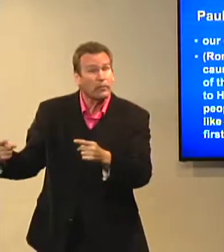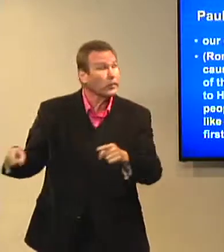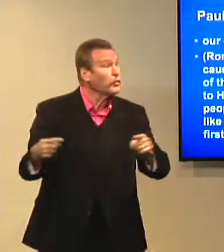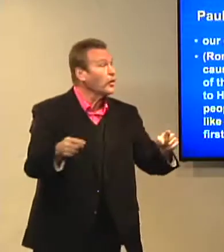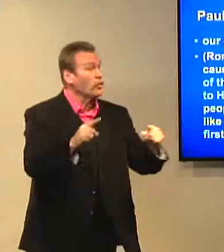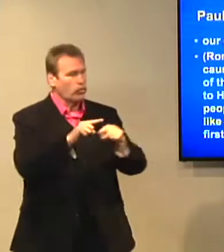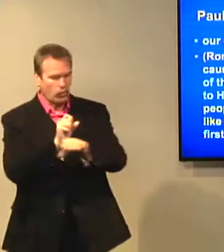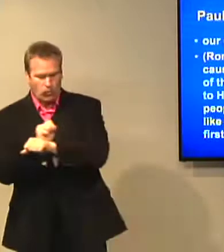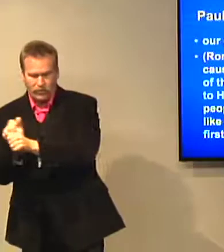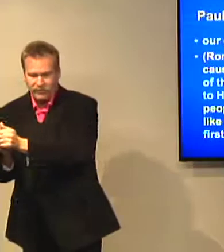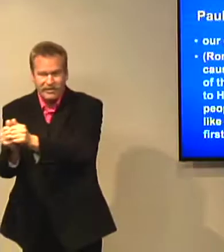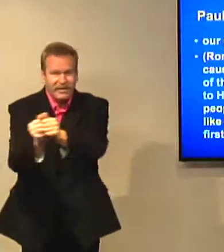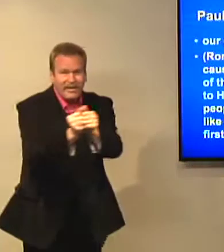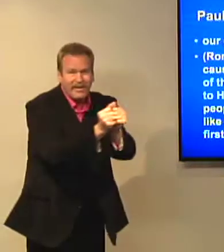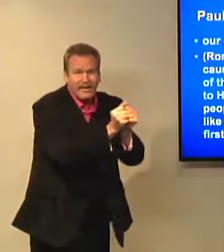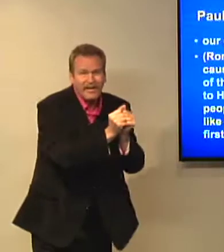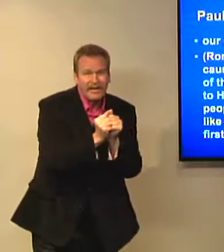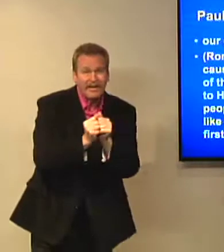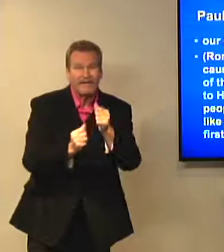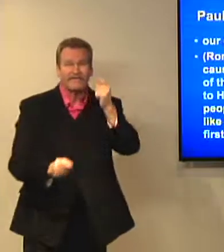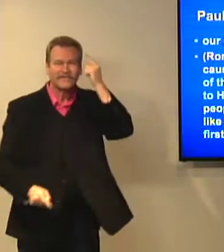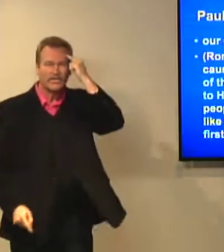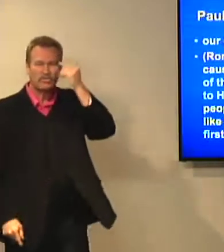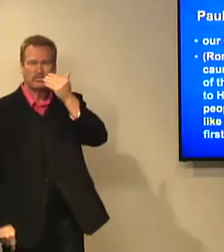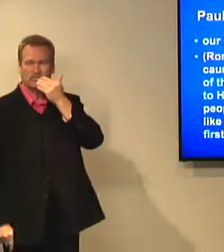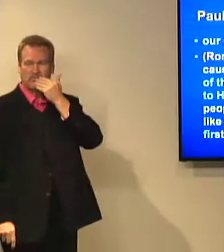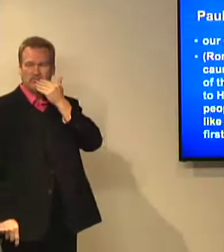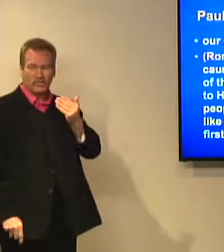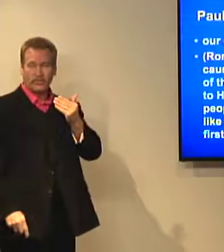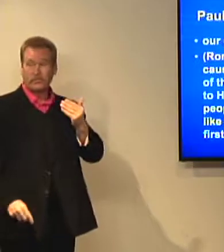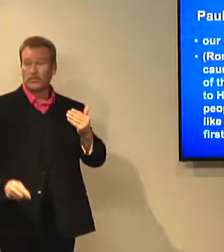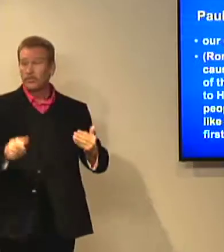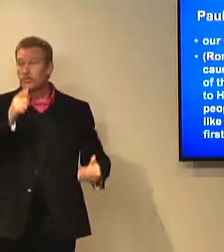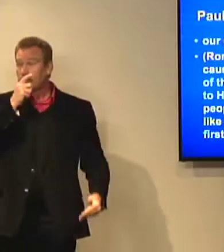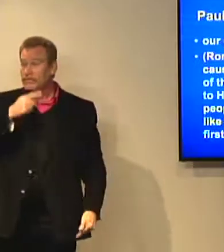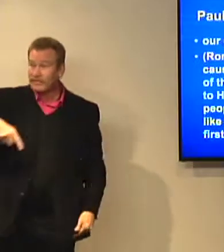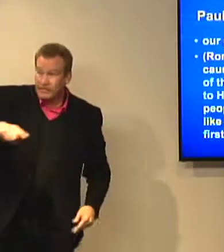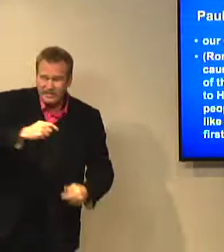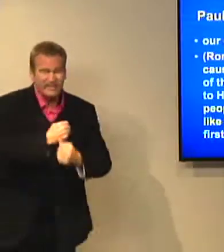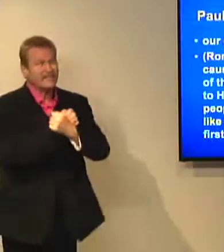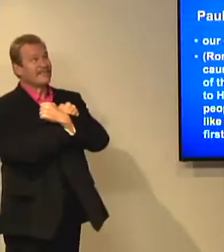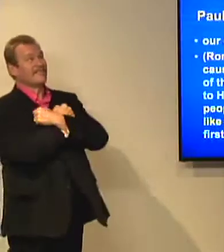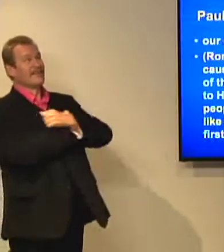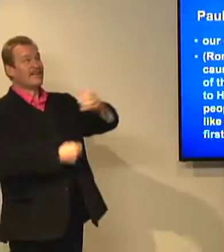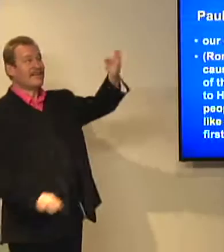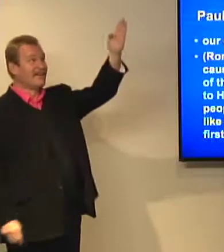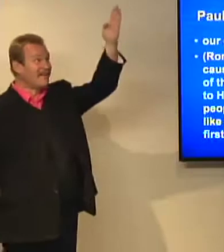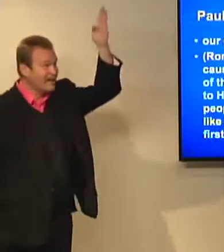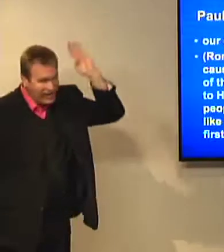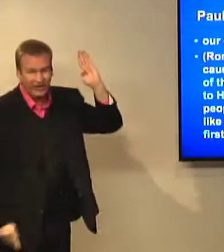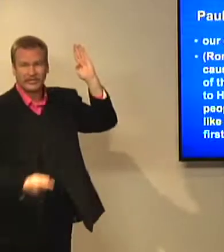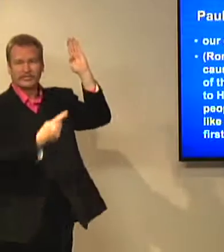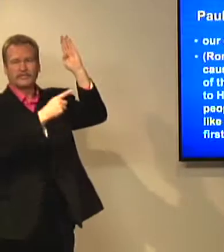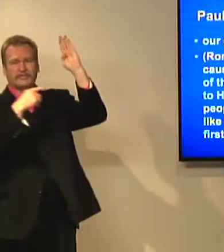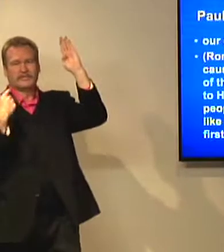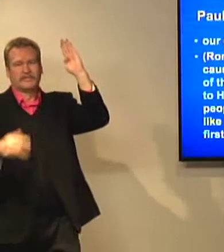to know about everything, we know that God causes everything to work together for the good.